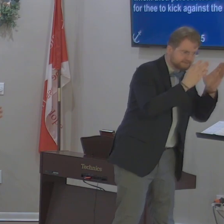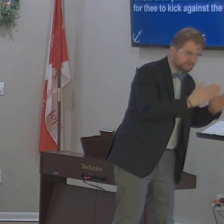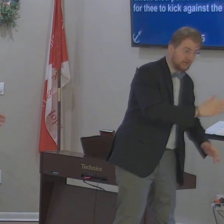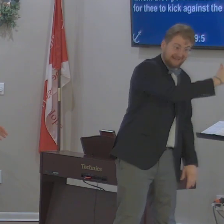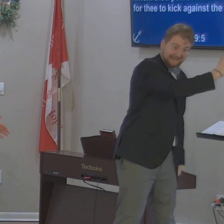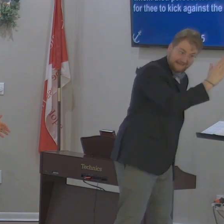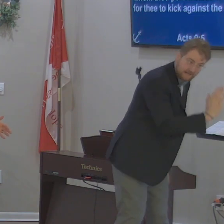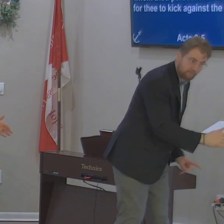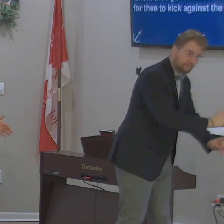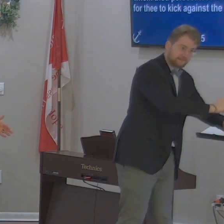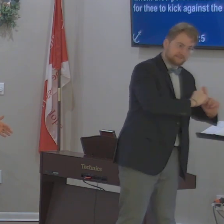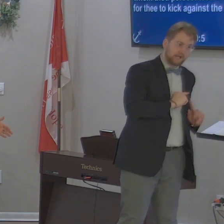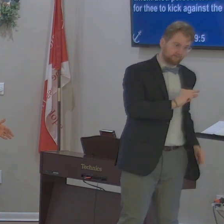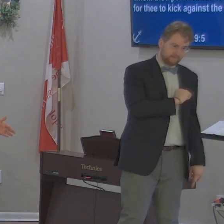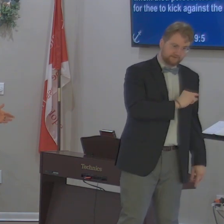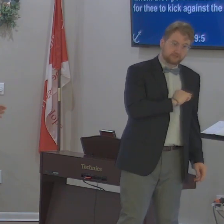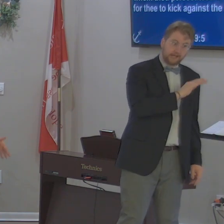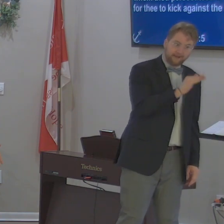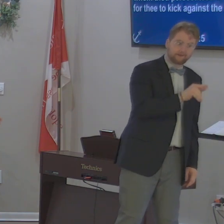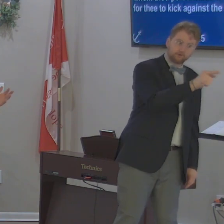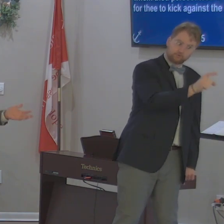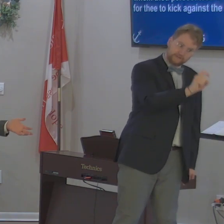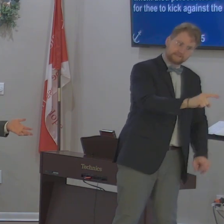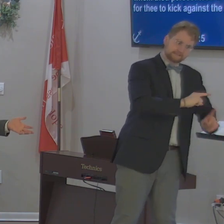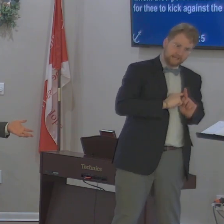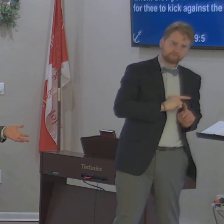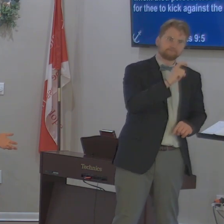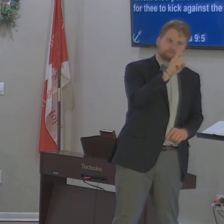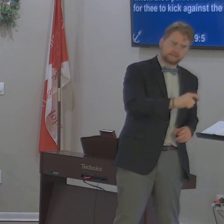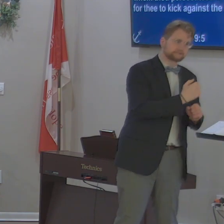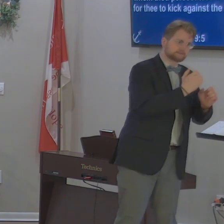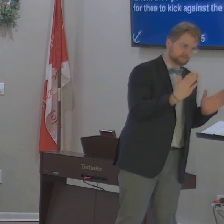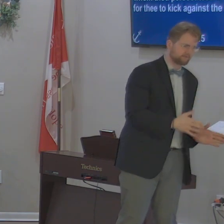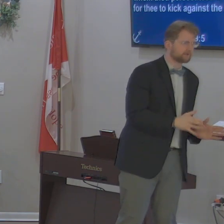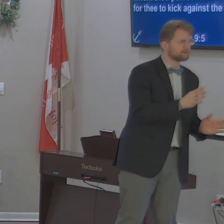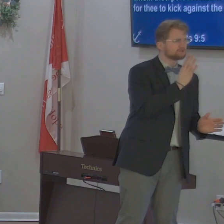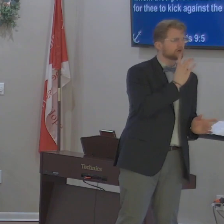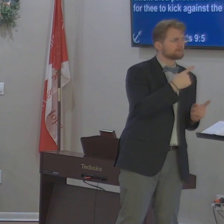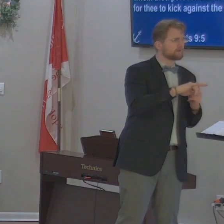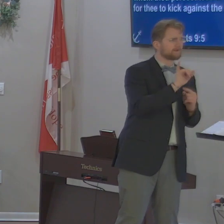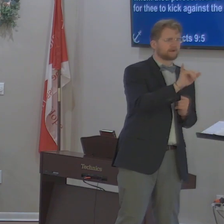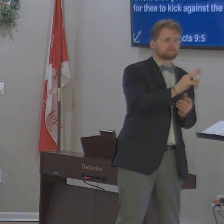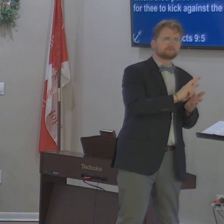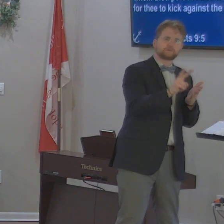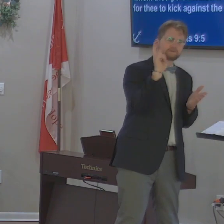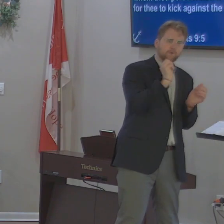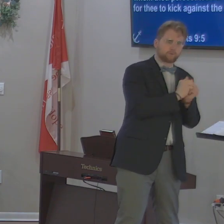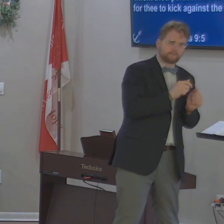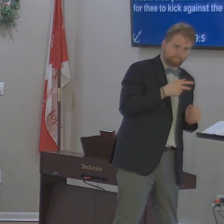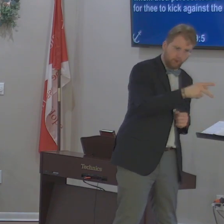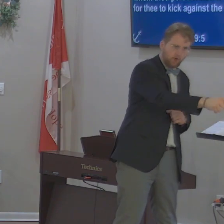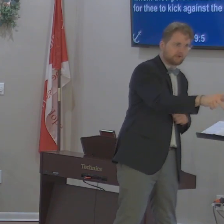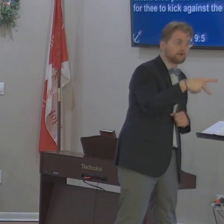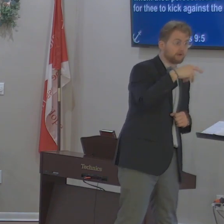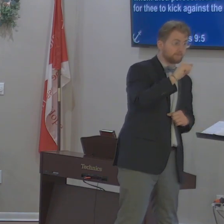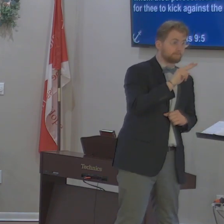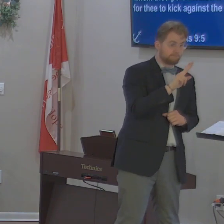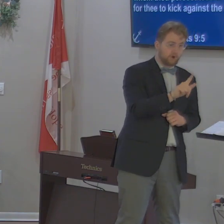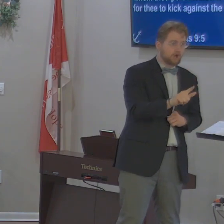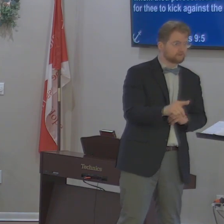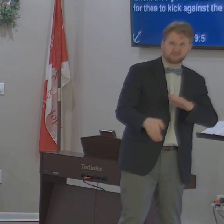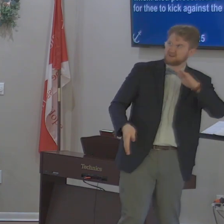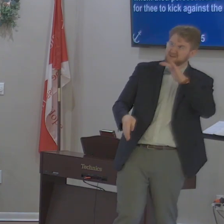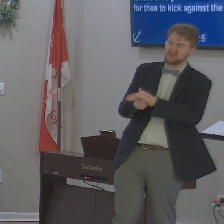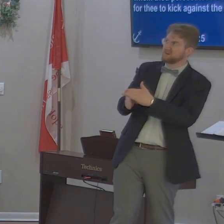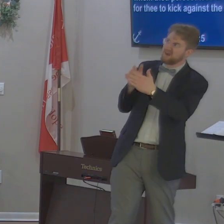their need of a Savior. And that's what we talked about 2 weeks ago with Paul. Paul was kicking against the pricks. Paul had heard